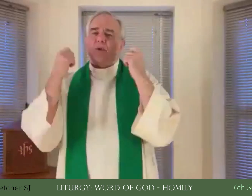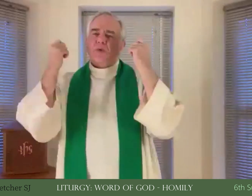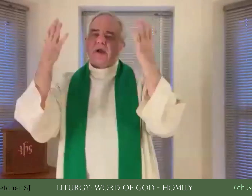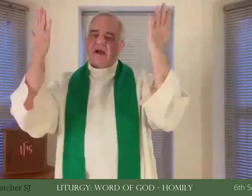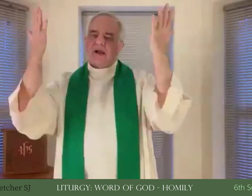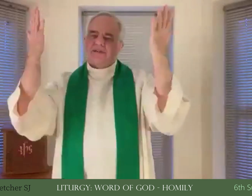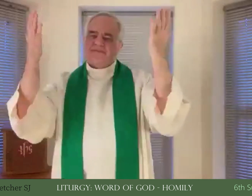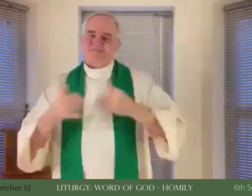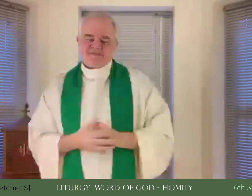Hallelujah.